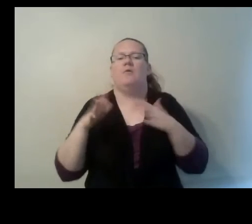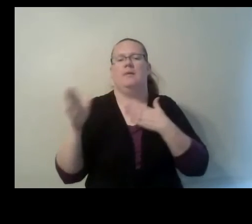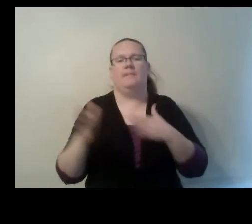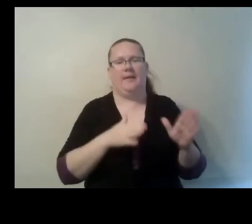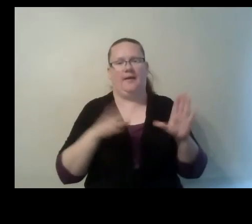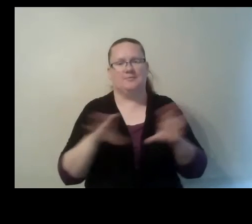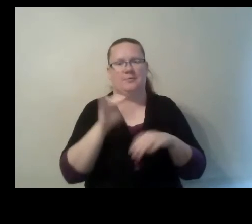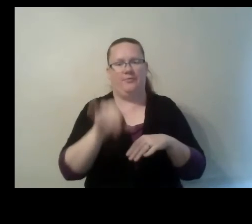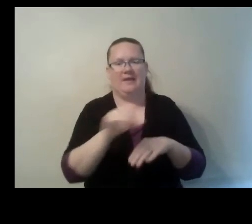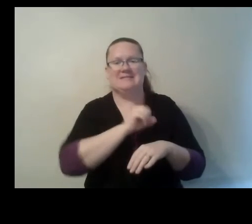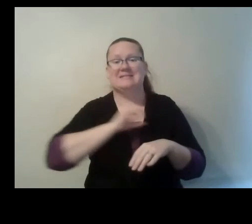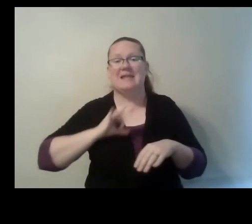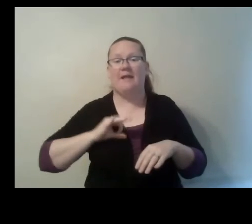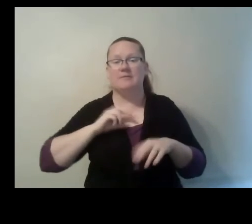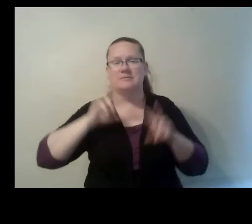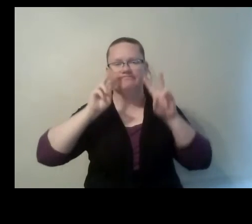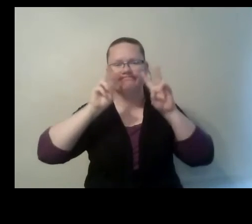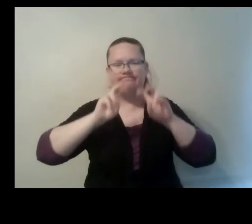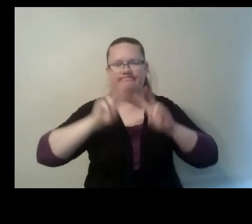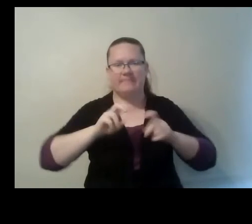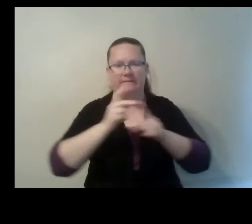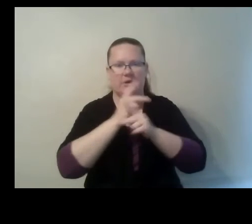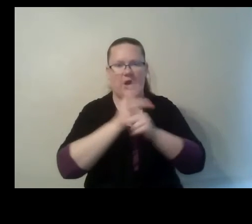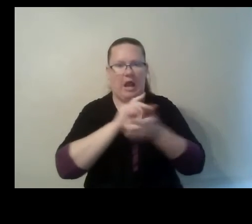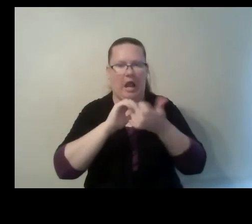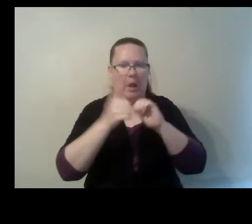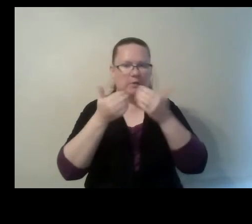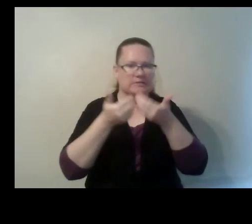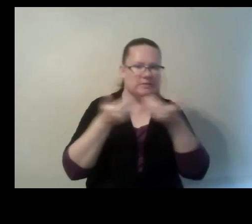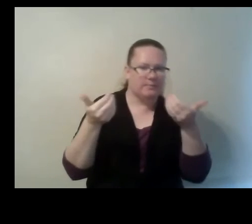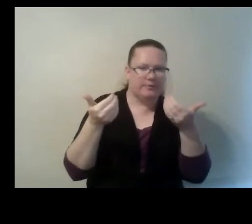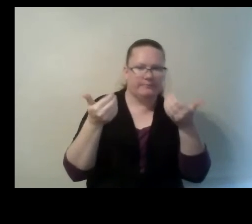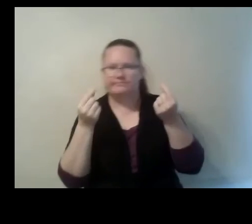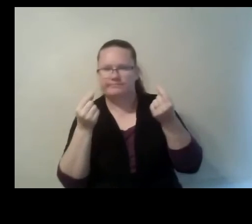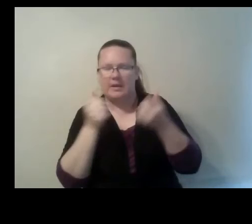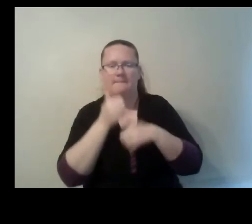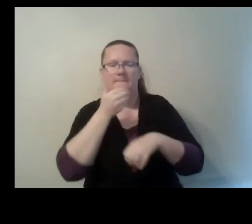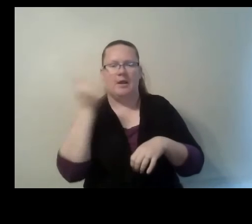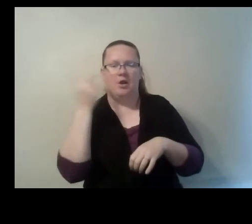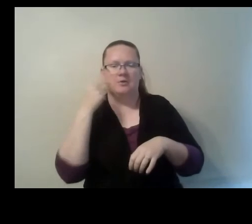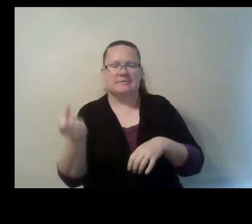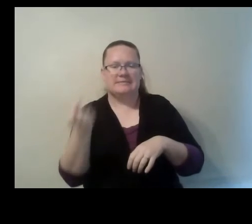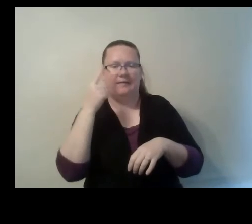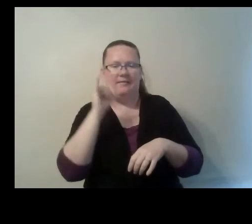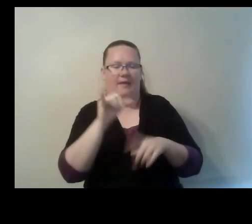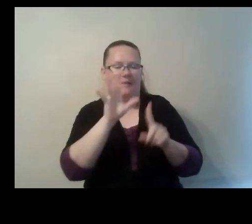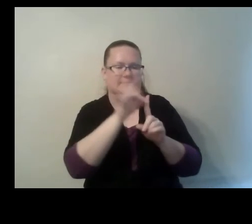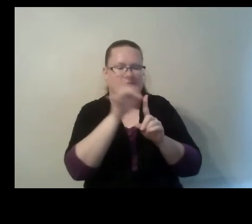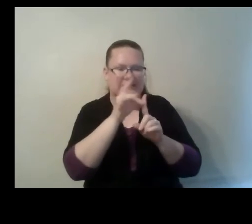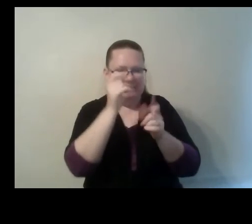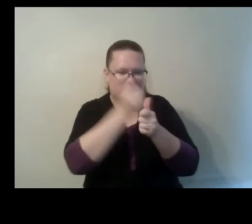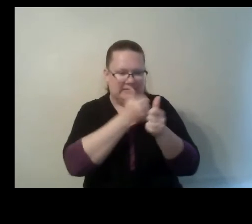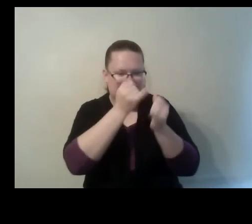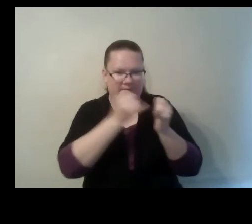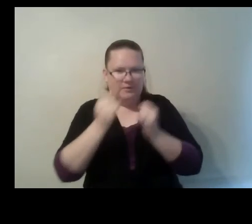how to again, separate these out and get a better understanding of the case definition. Again, we want to report